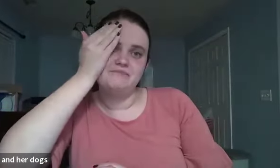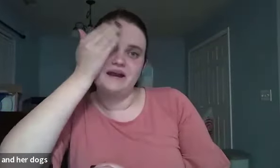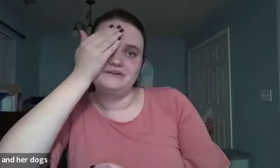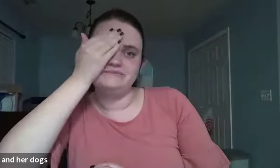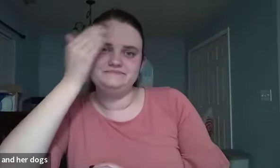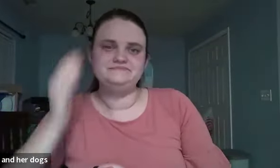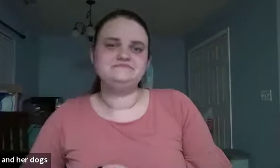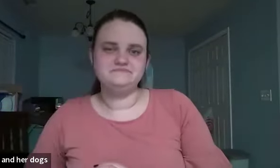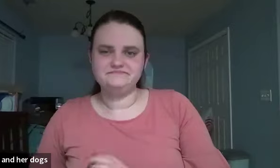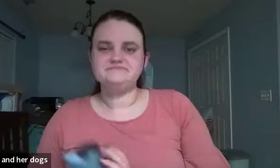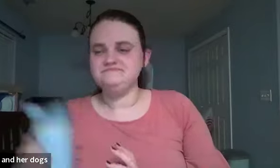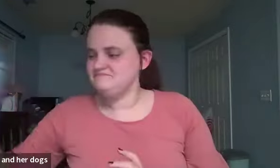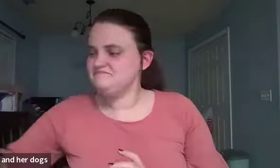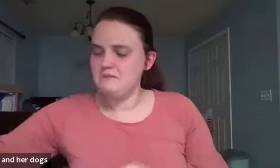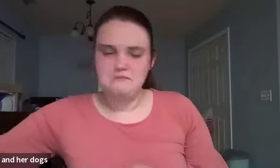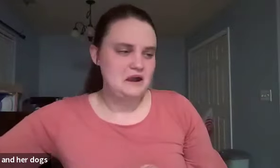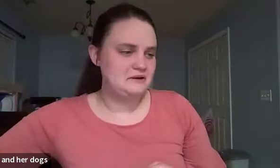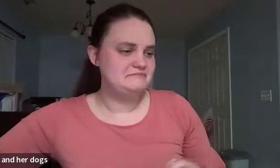eye. Pirate. Pirate.